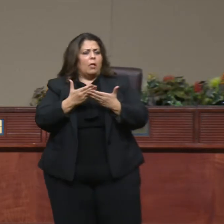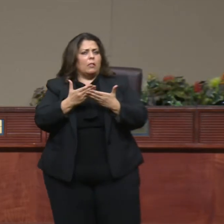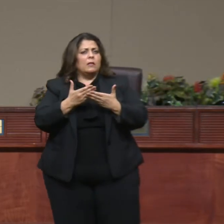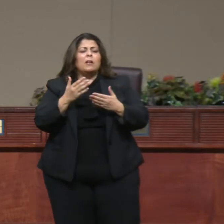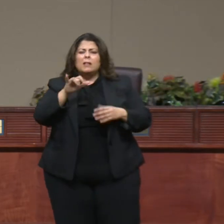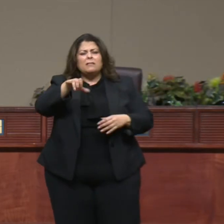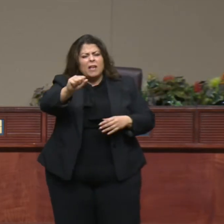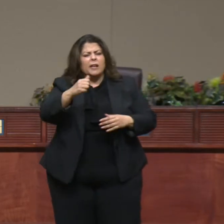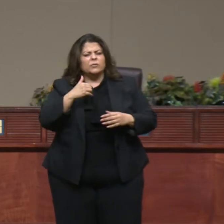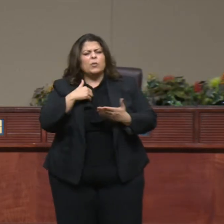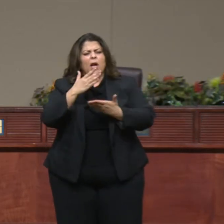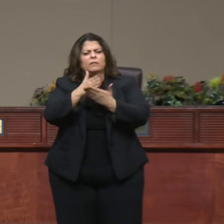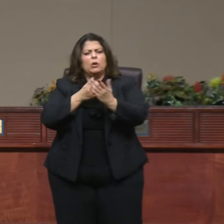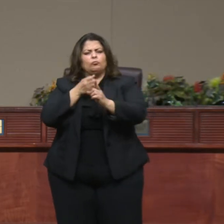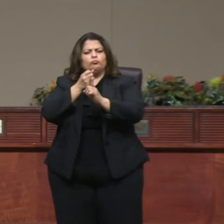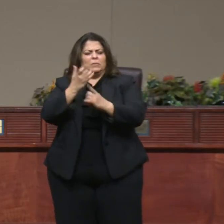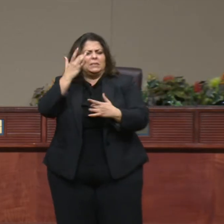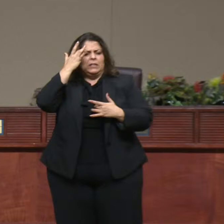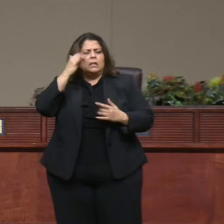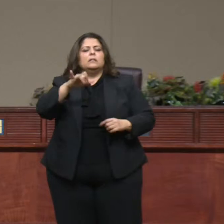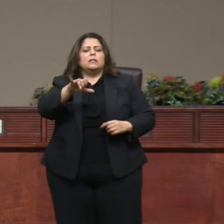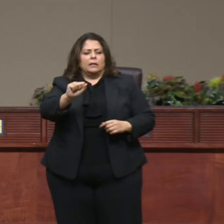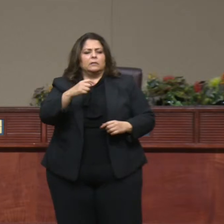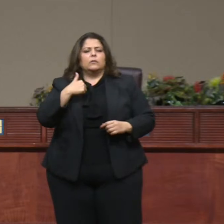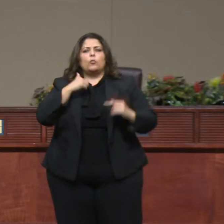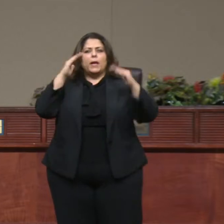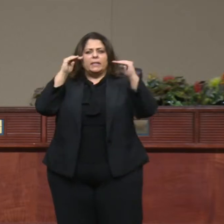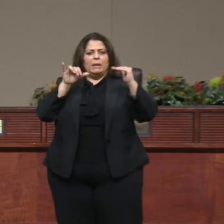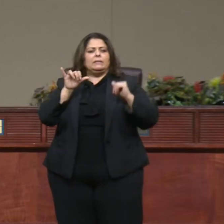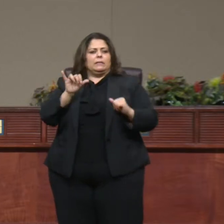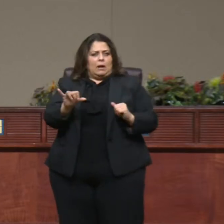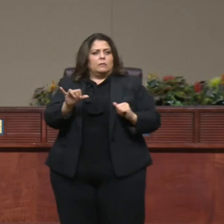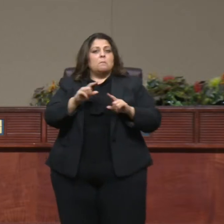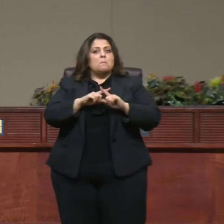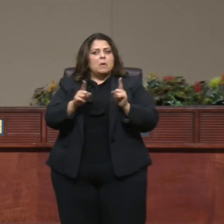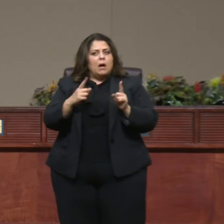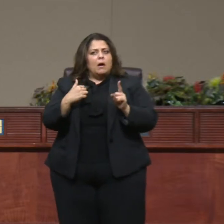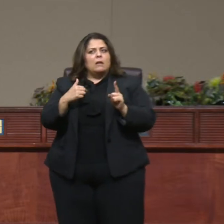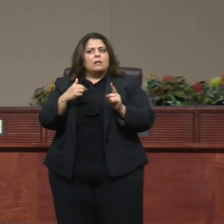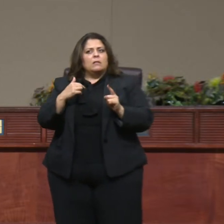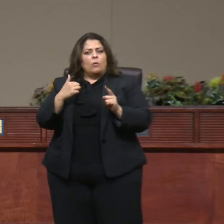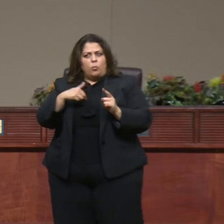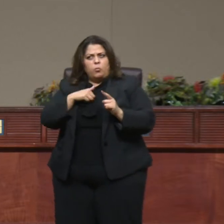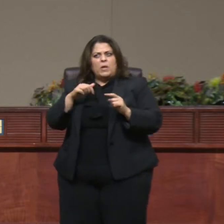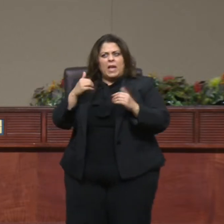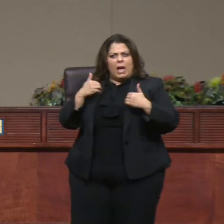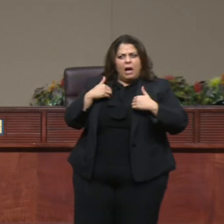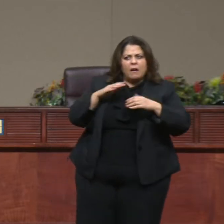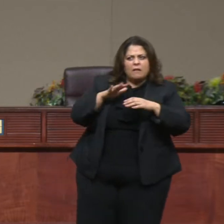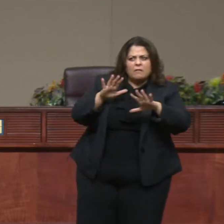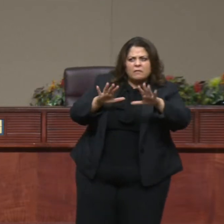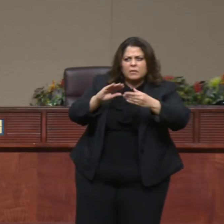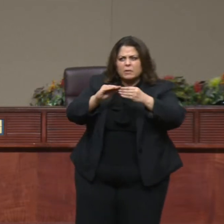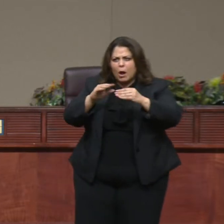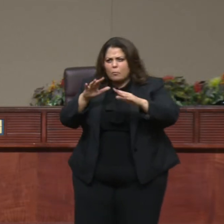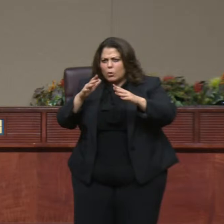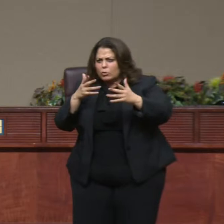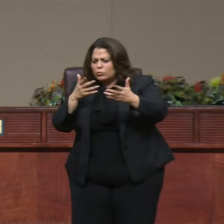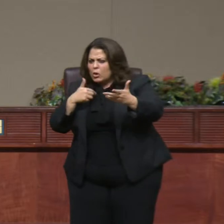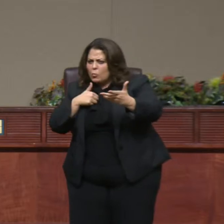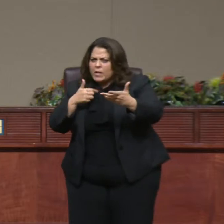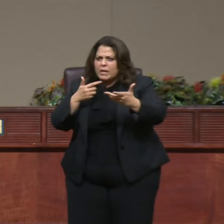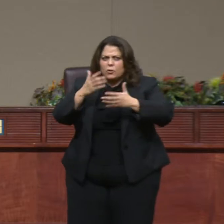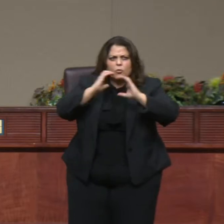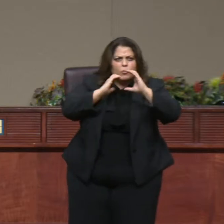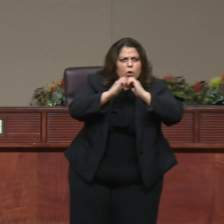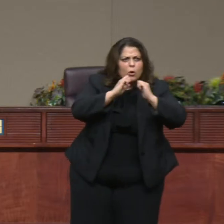expected, but our ability to work with the school system, with the population in general, communicate, isolate, and